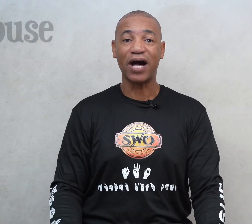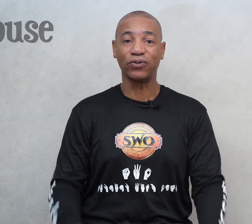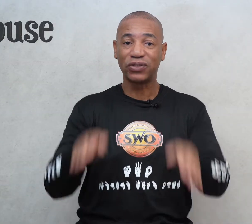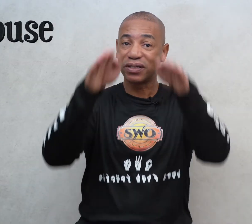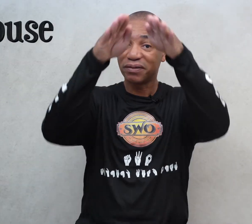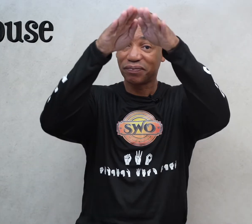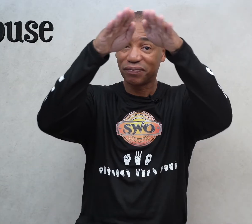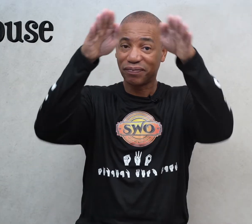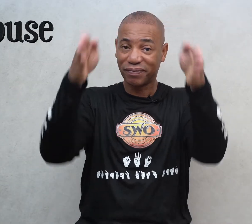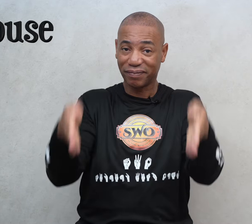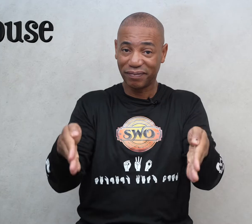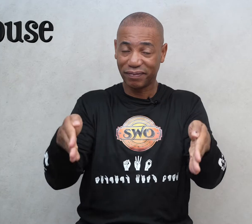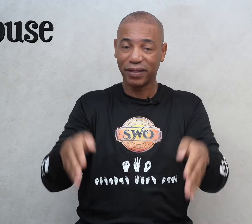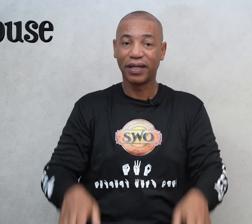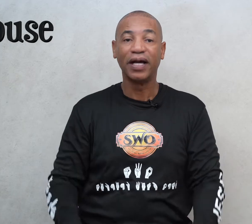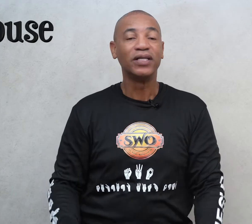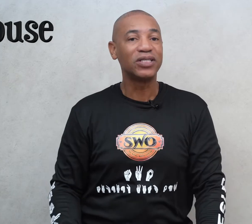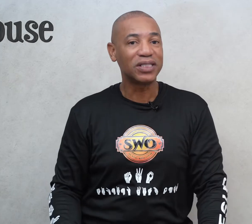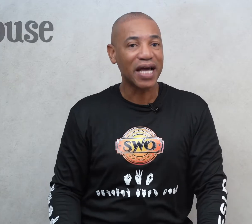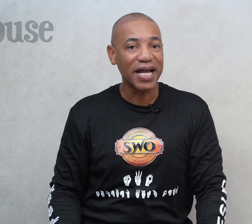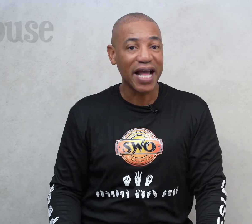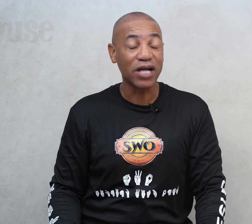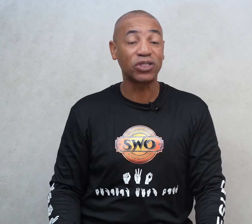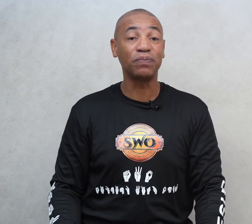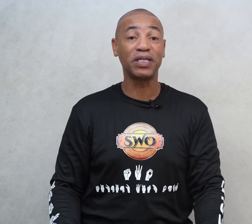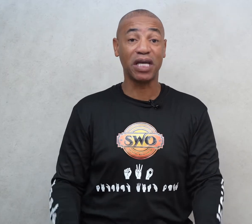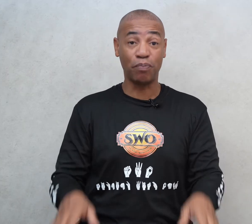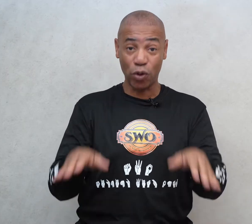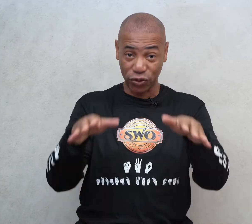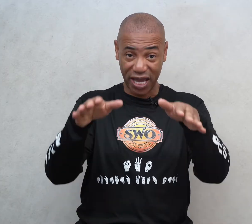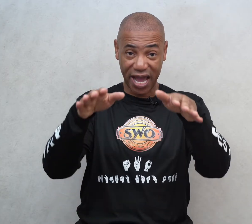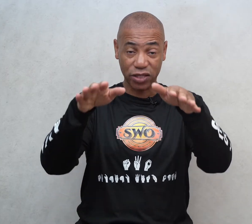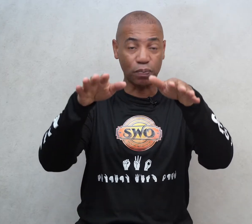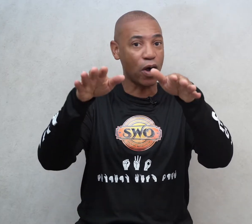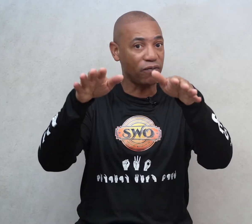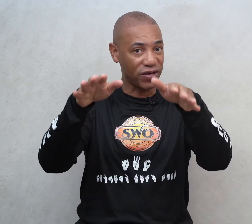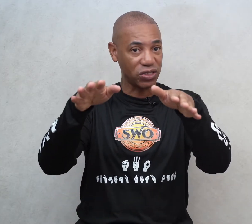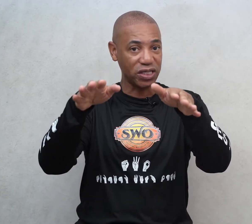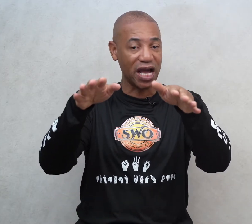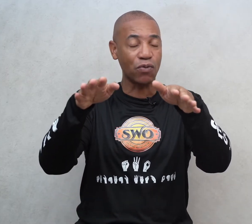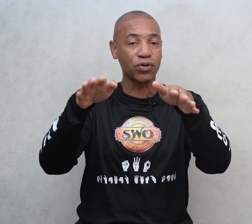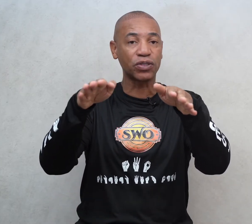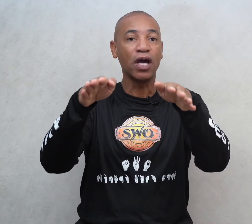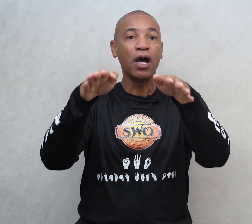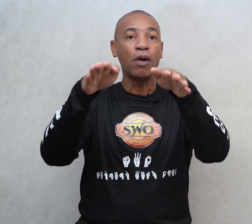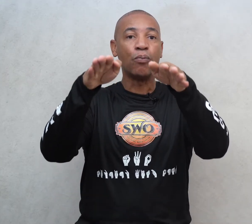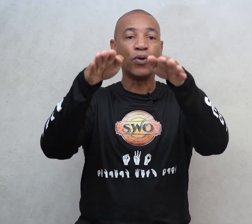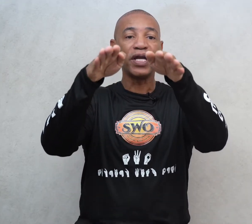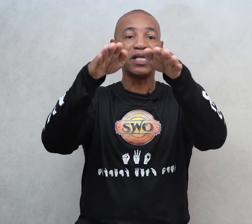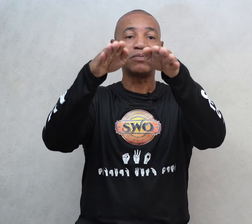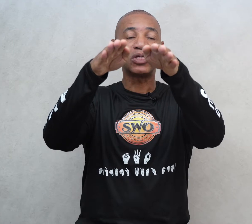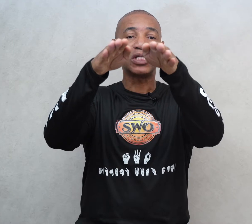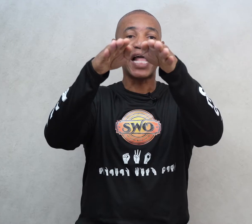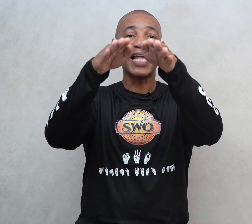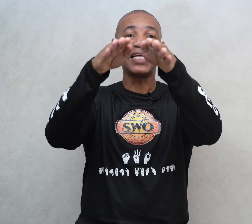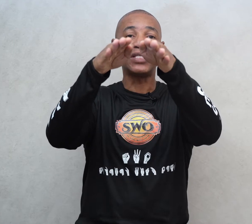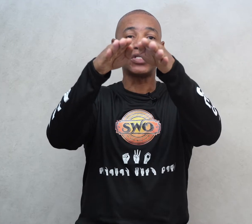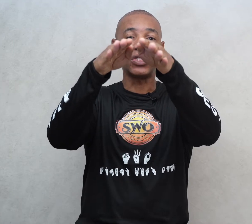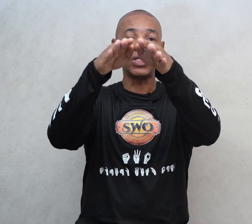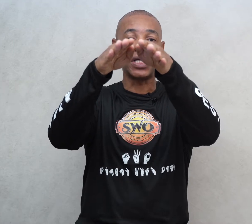house. To sign house, simply take both hands, palm facing downwards, bring them slightly touching